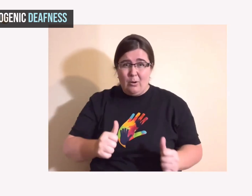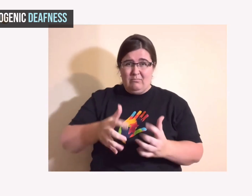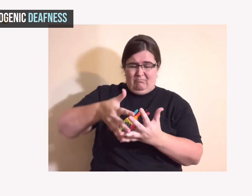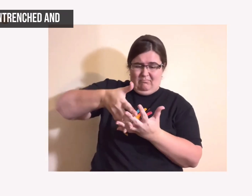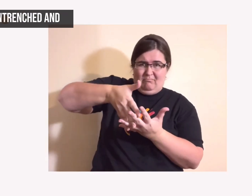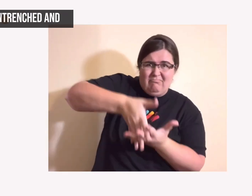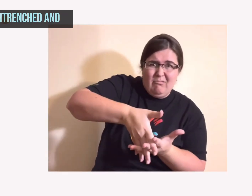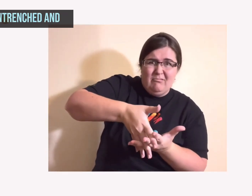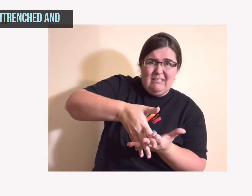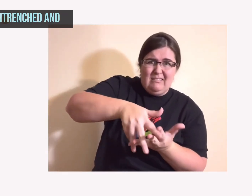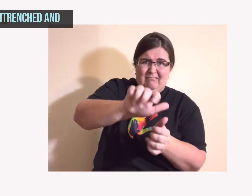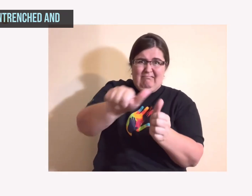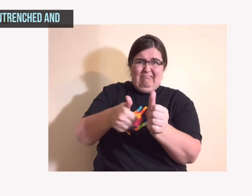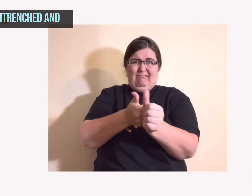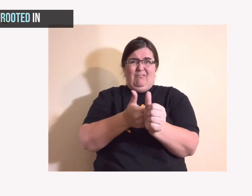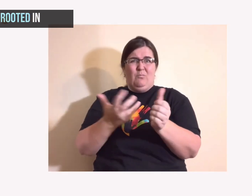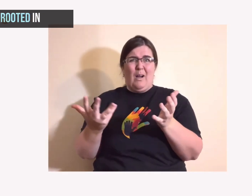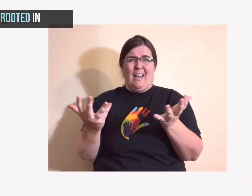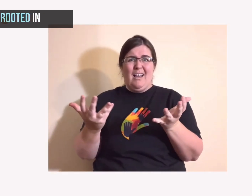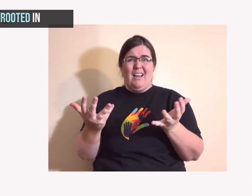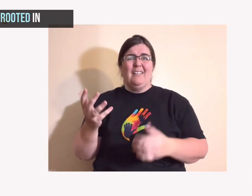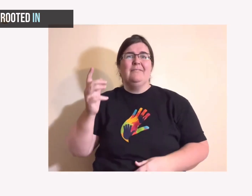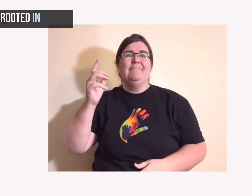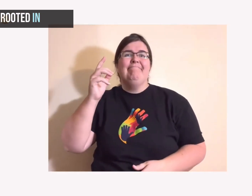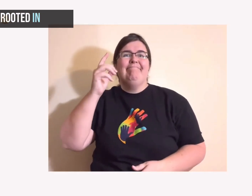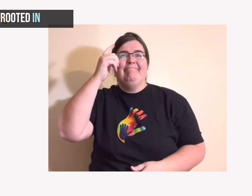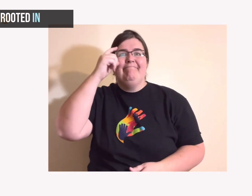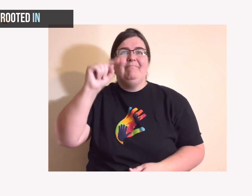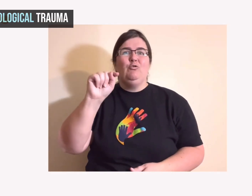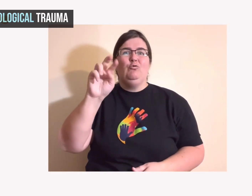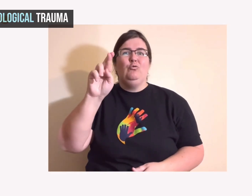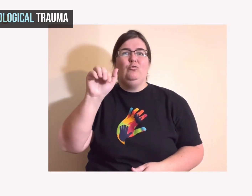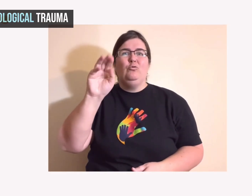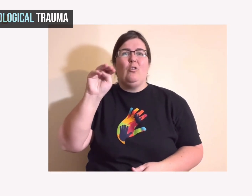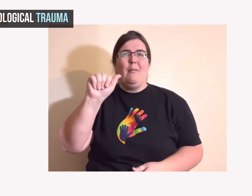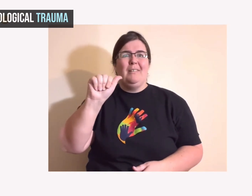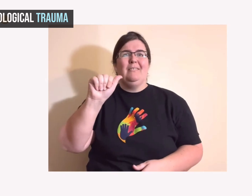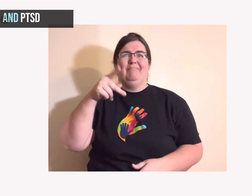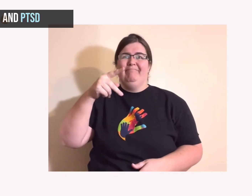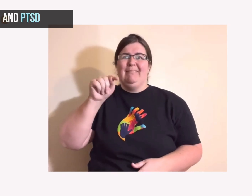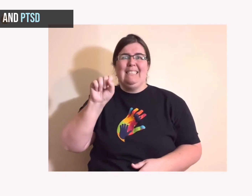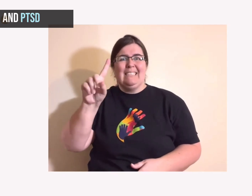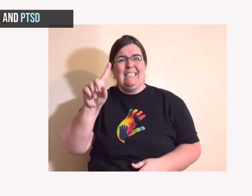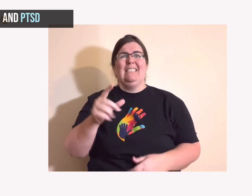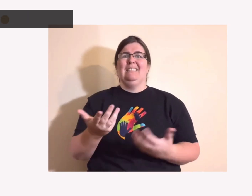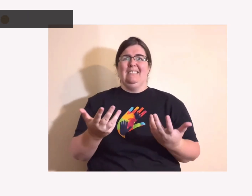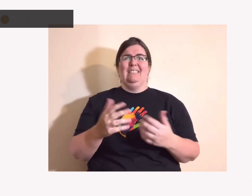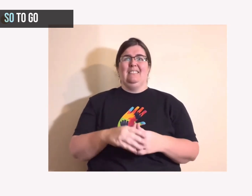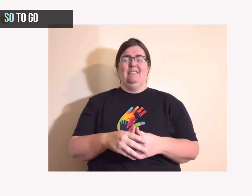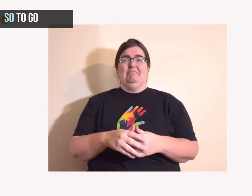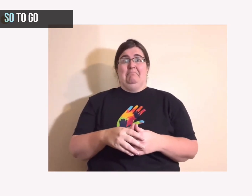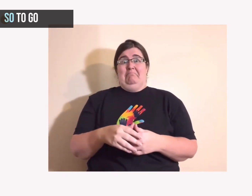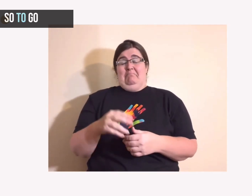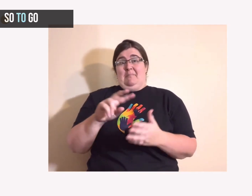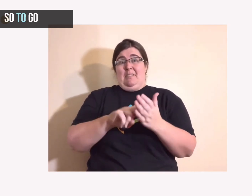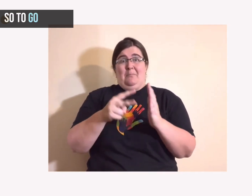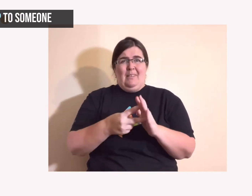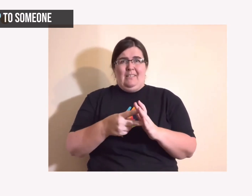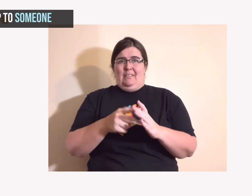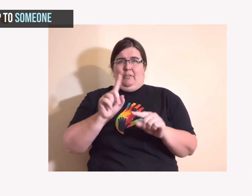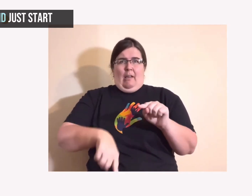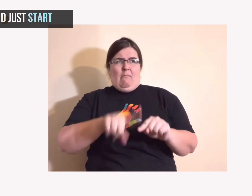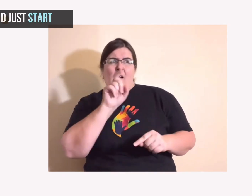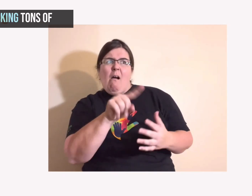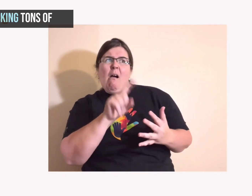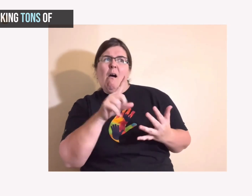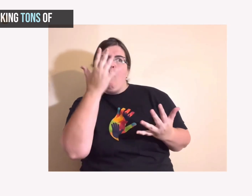Psychogenic deafness is entrenched, rooted in psychological trauma and PTSD. So to go up to